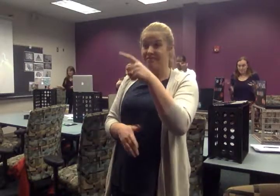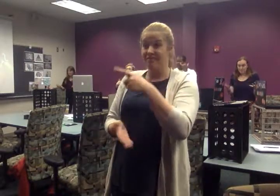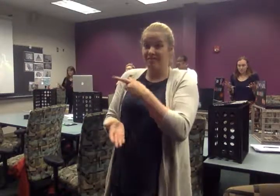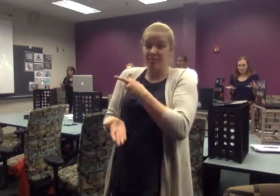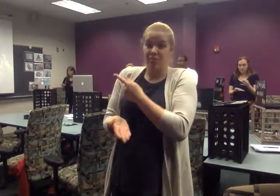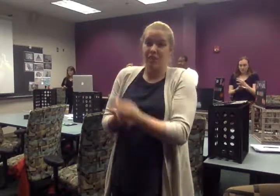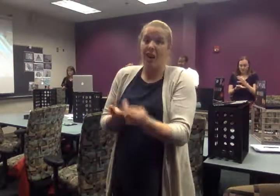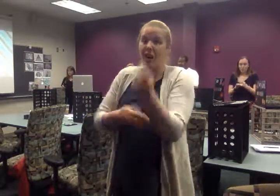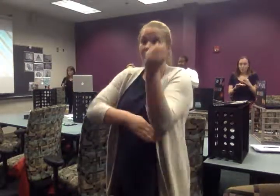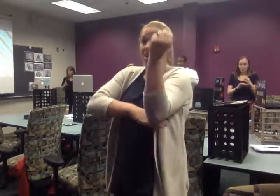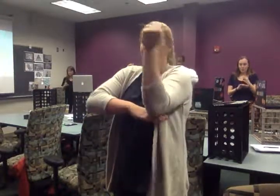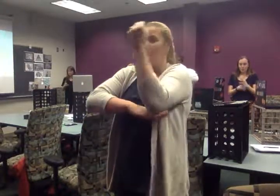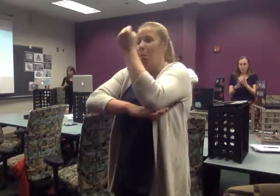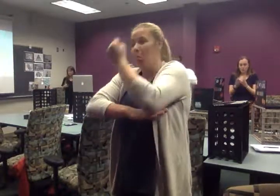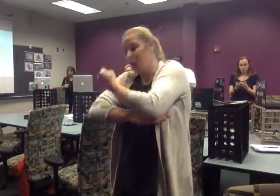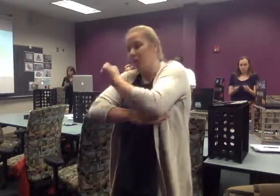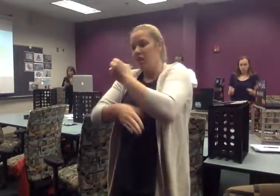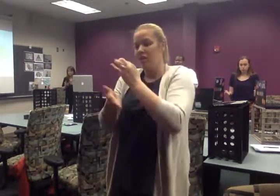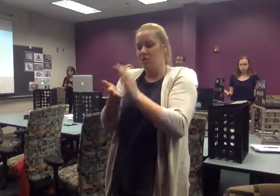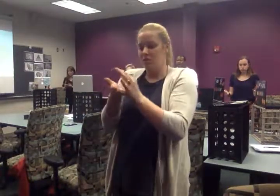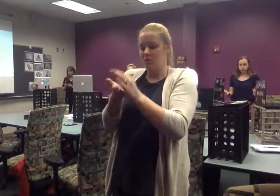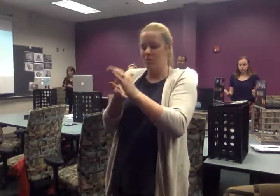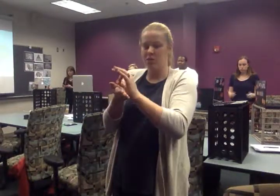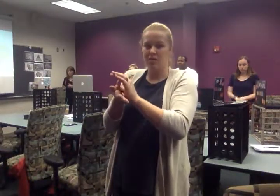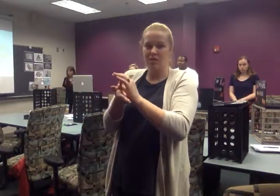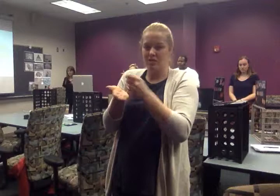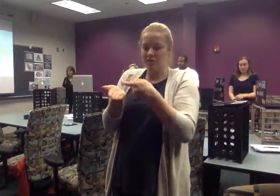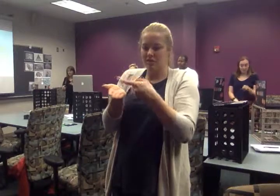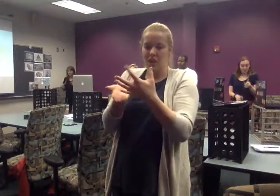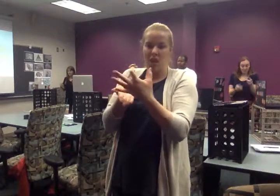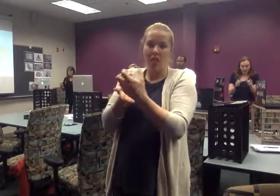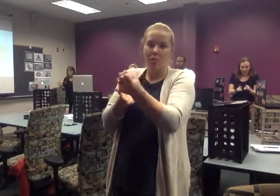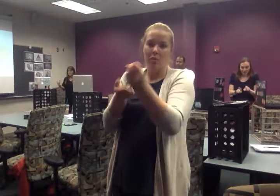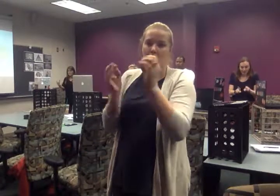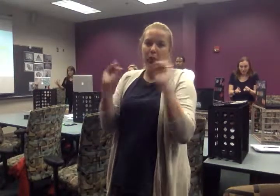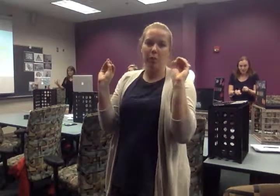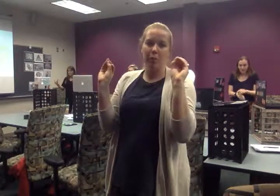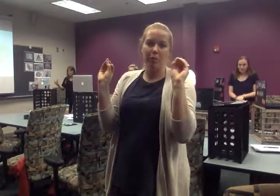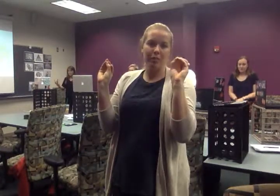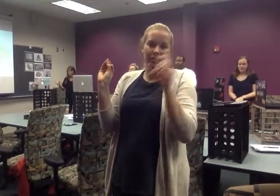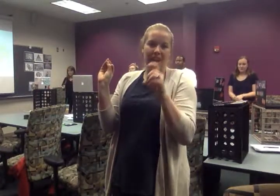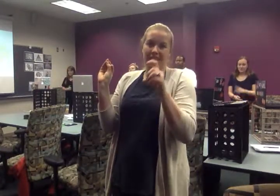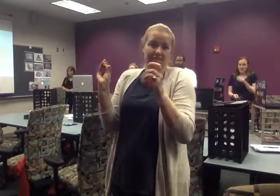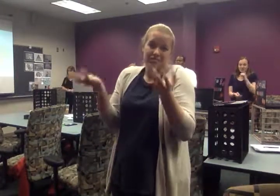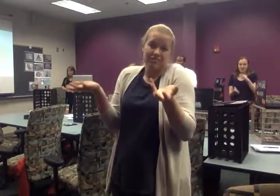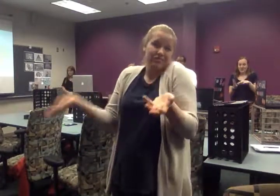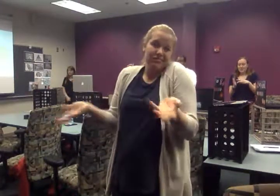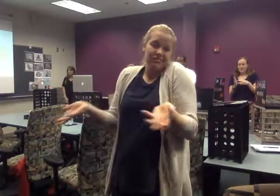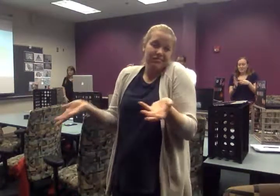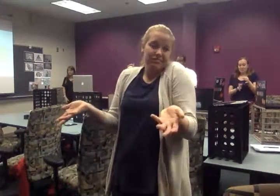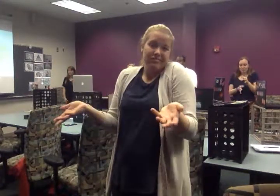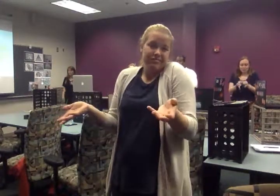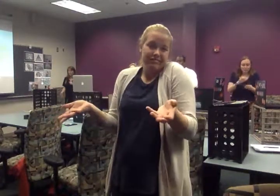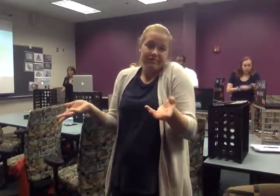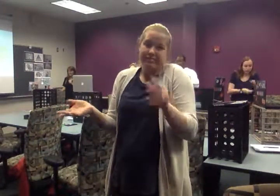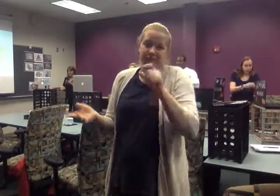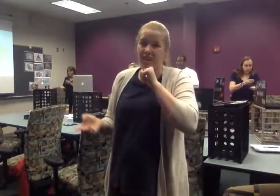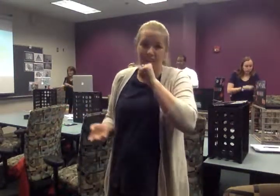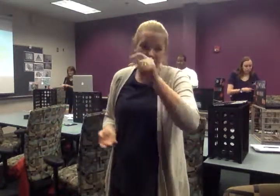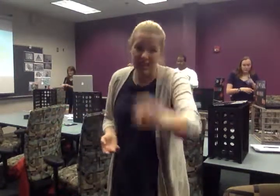largely disappears. And that's exactly what happened, actually. But of course, that doesn't mean that transactions fail to take place or that trade completely disappears, but